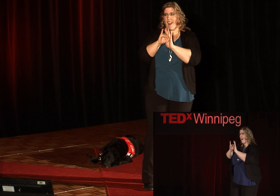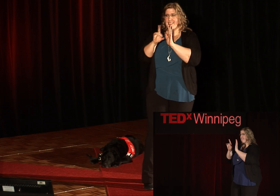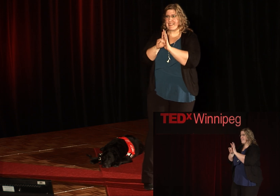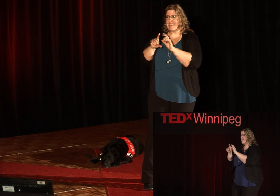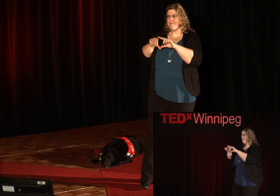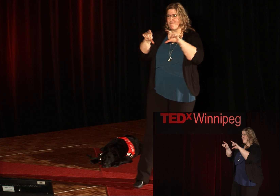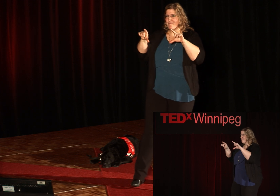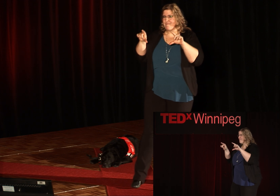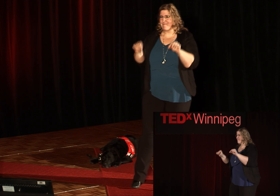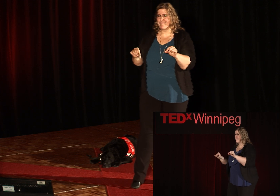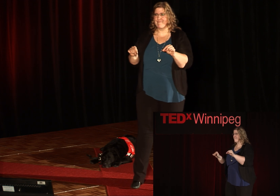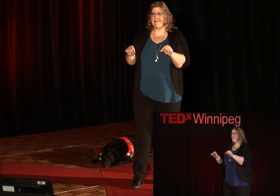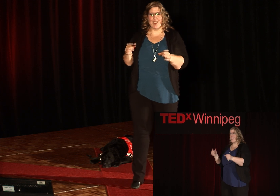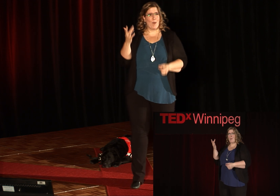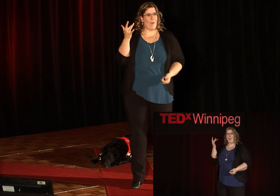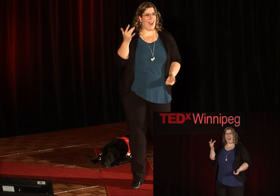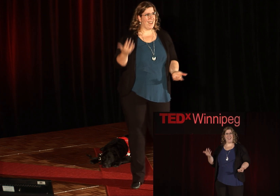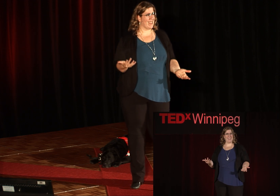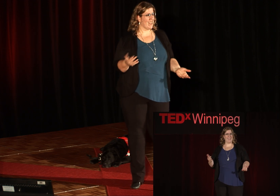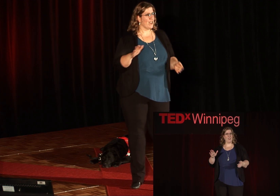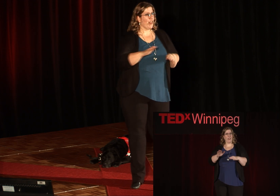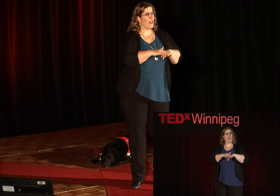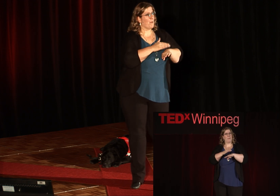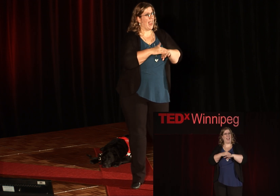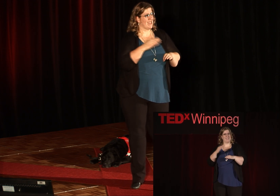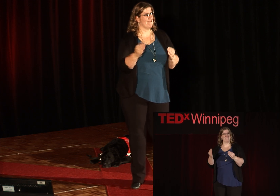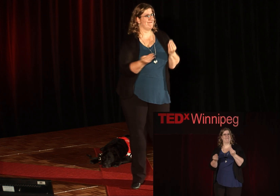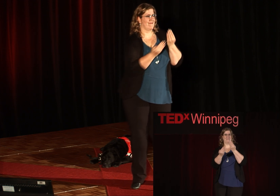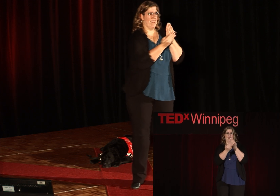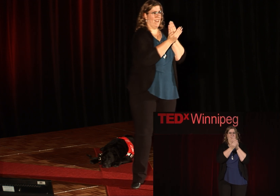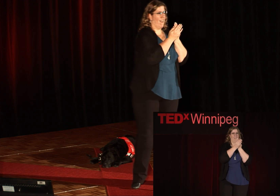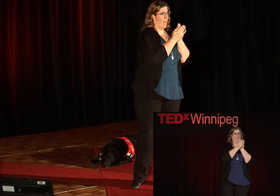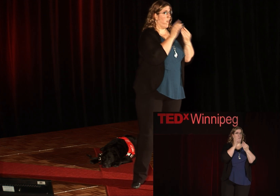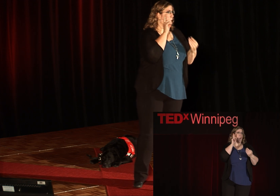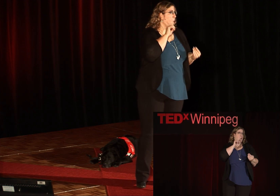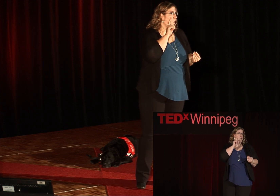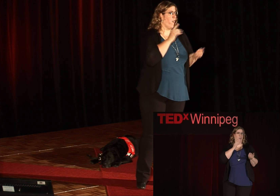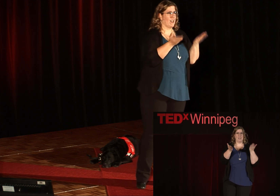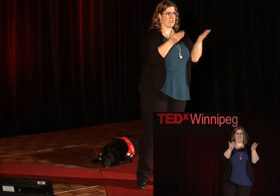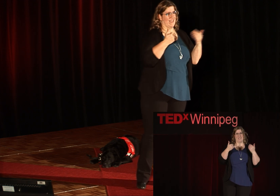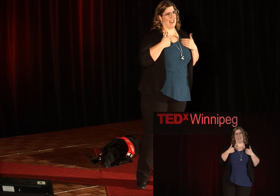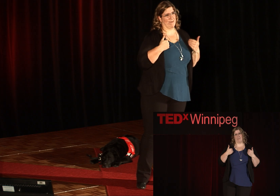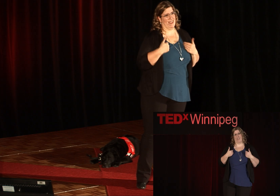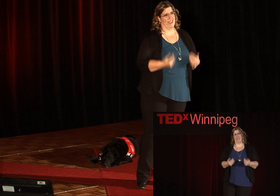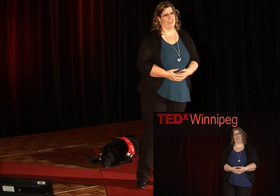the internet specifically to pass their pets off as assistive animals.